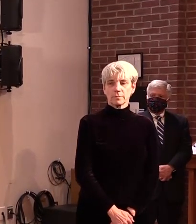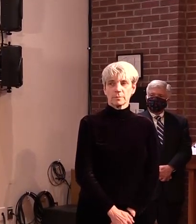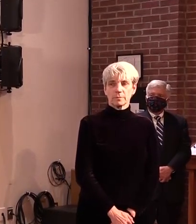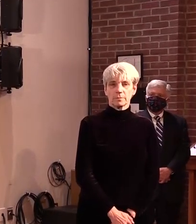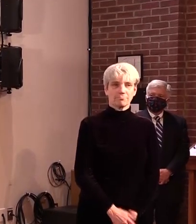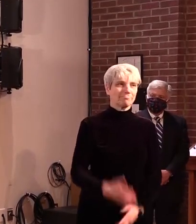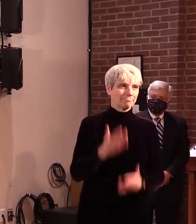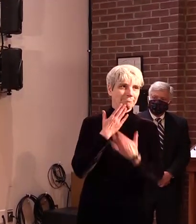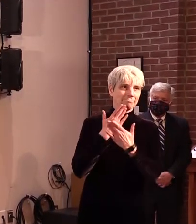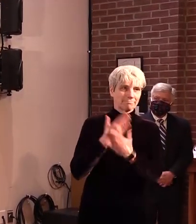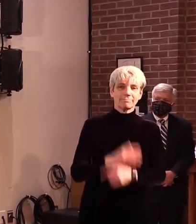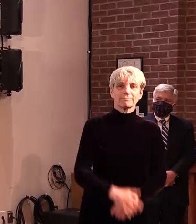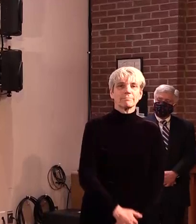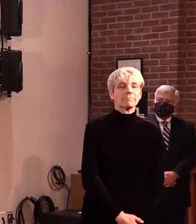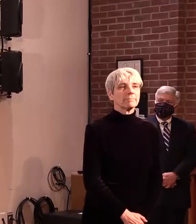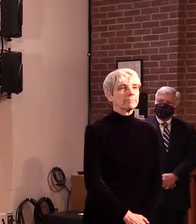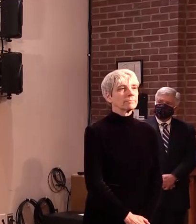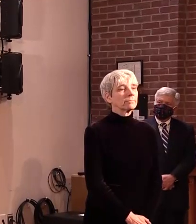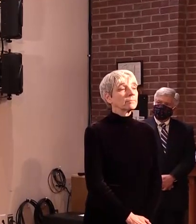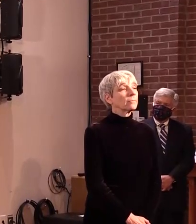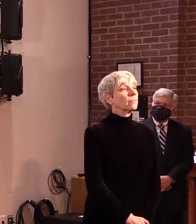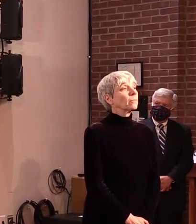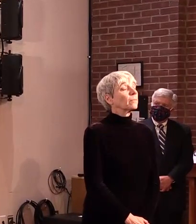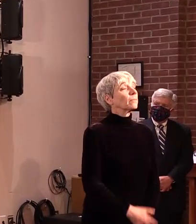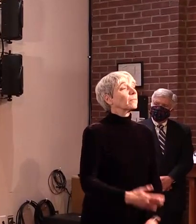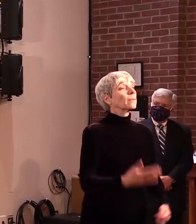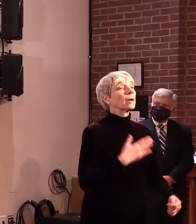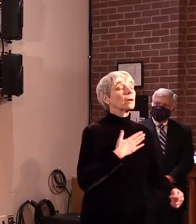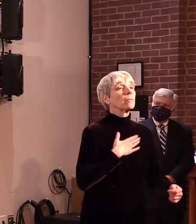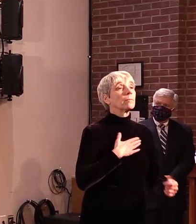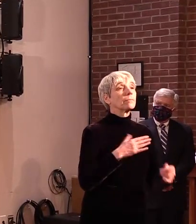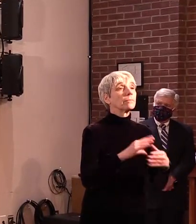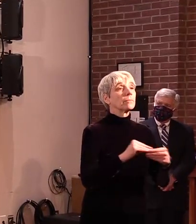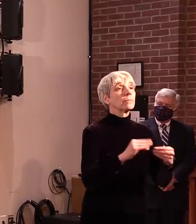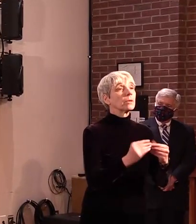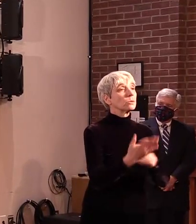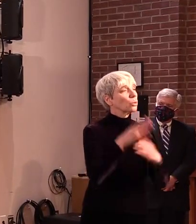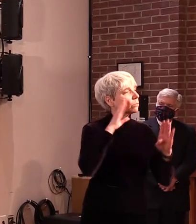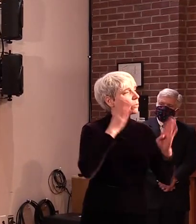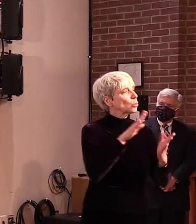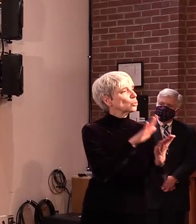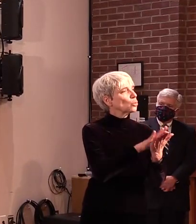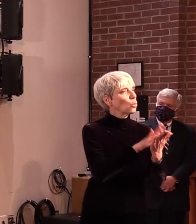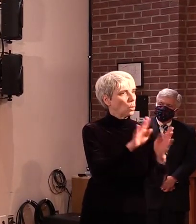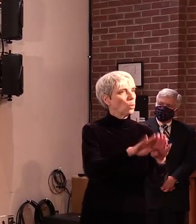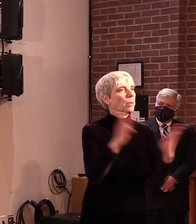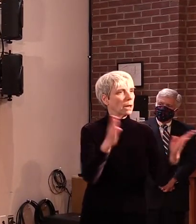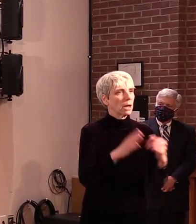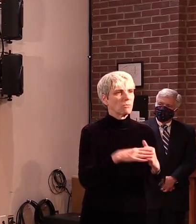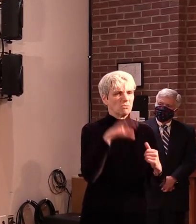Thank you. Most of my comments this morning will be restricted to the school reopening, knowing that we've spent a fair amount of time